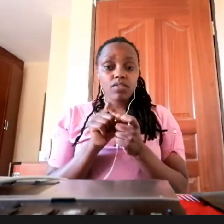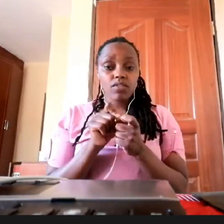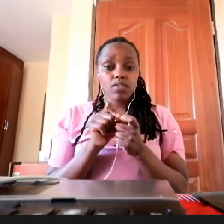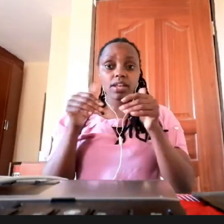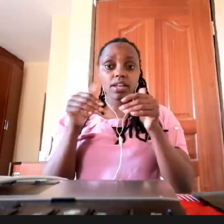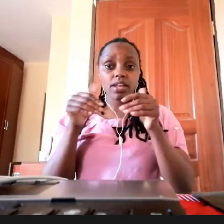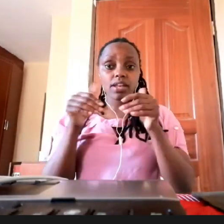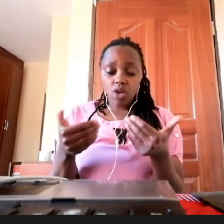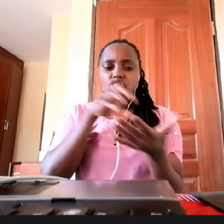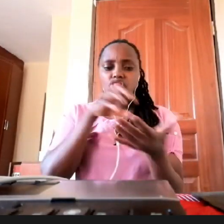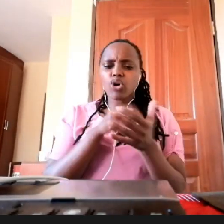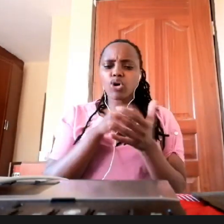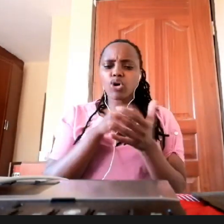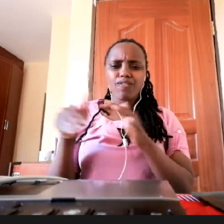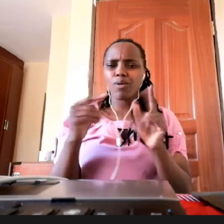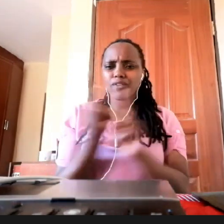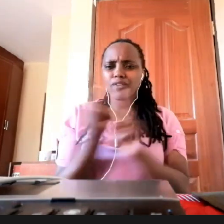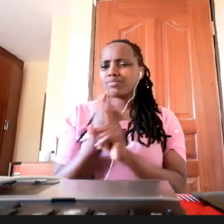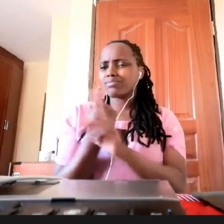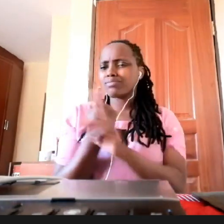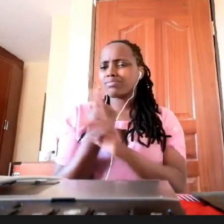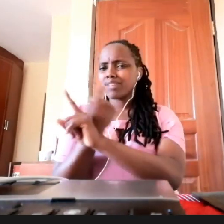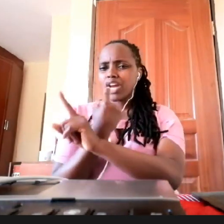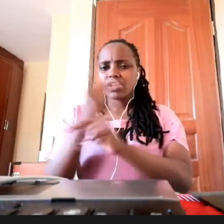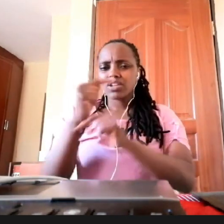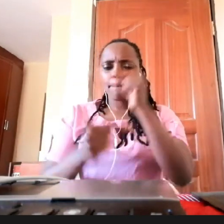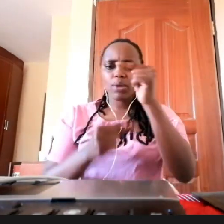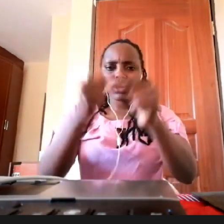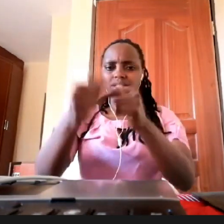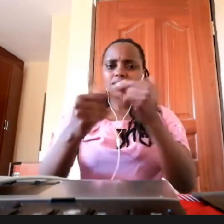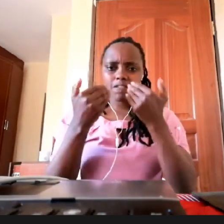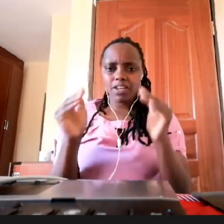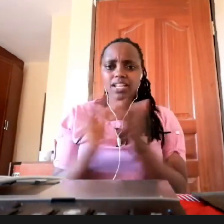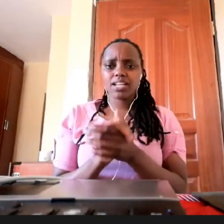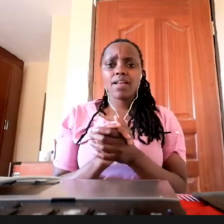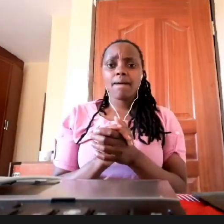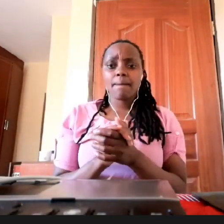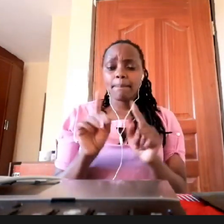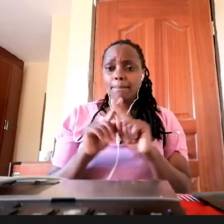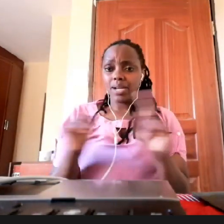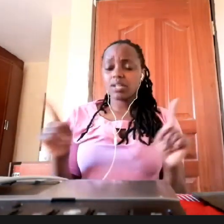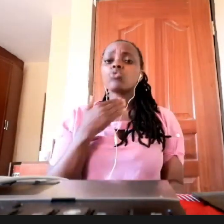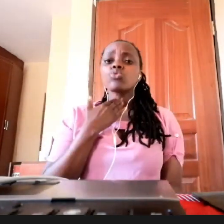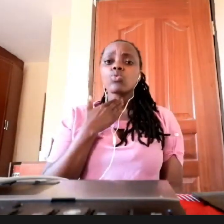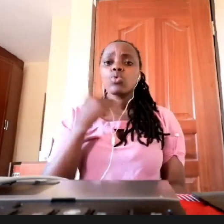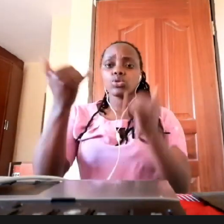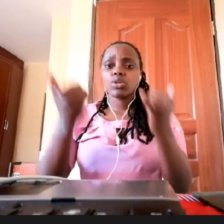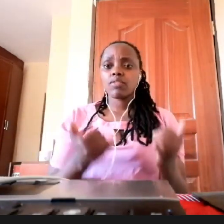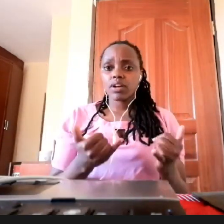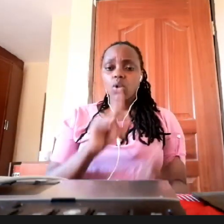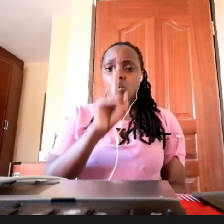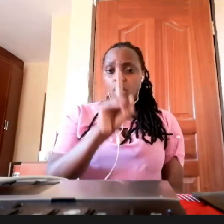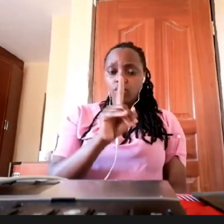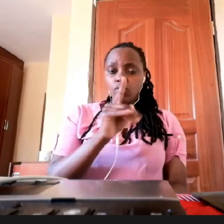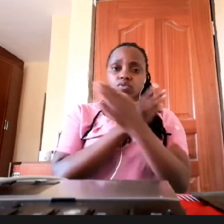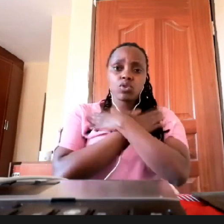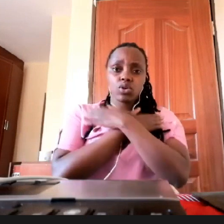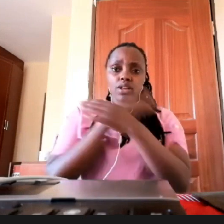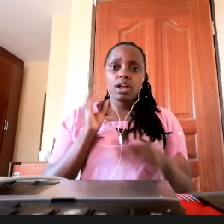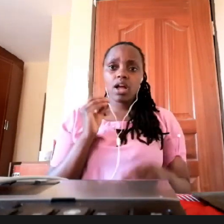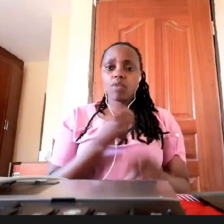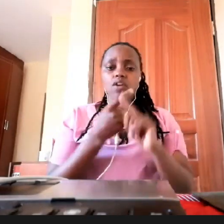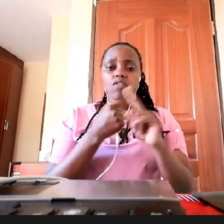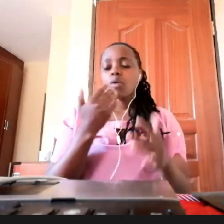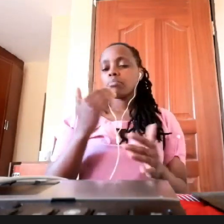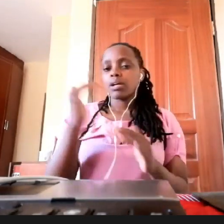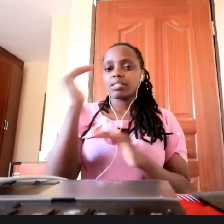format, the whole process. But having said that, again, I would like to invite one of our colleagues from